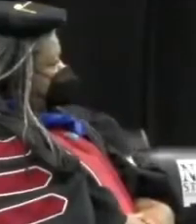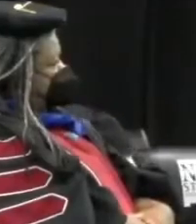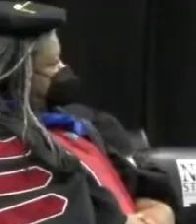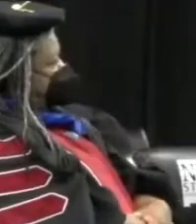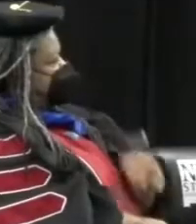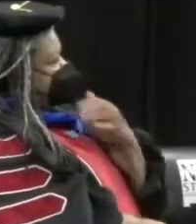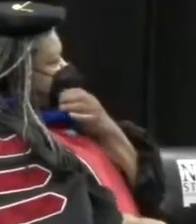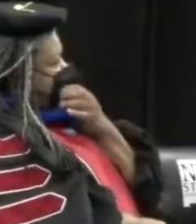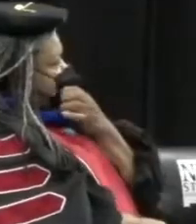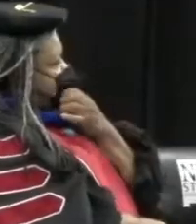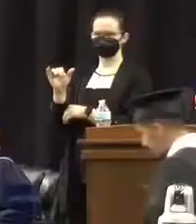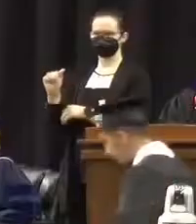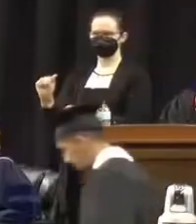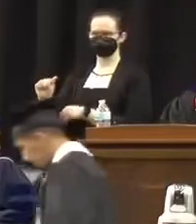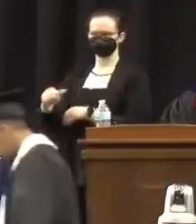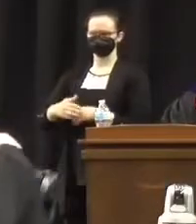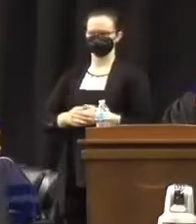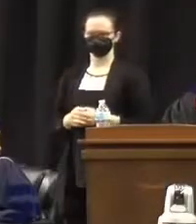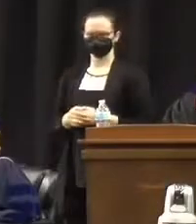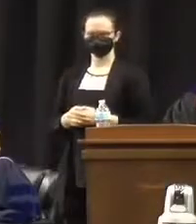Damian Moises Garcia.